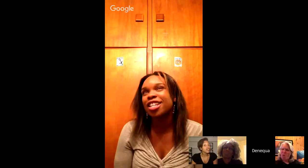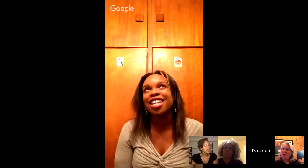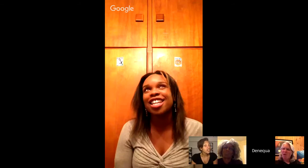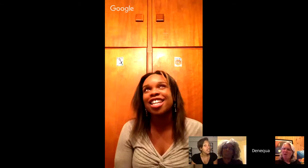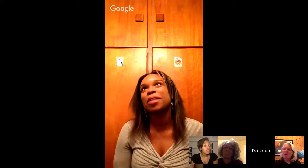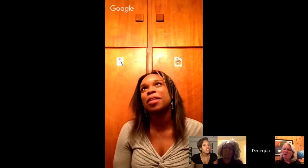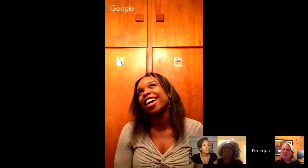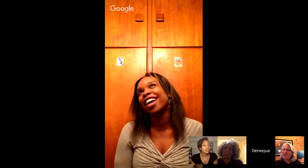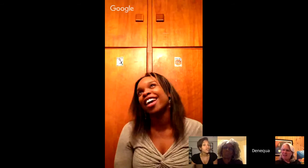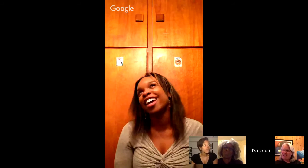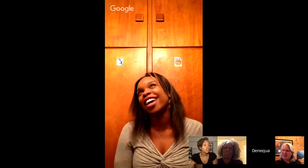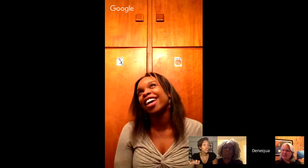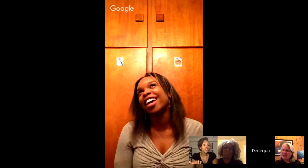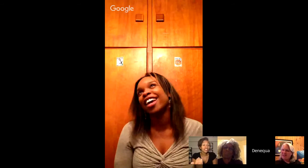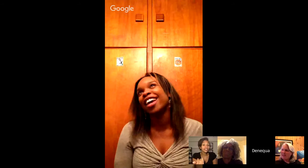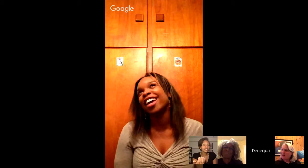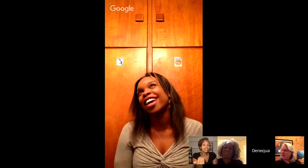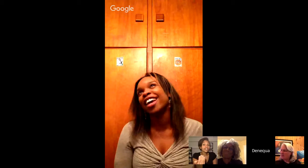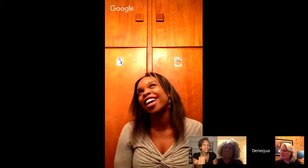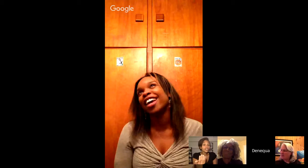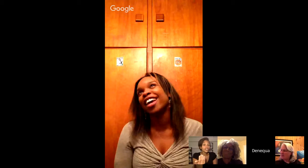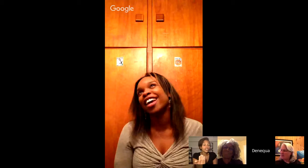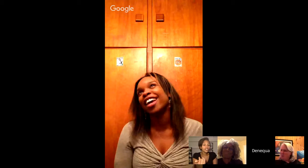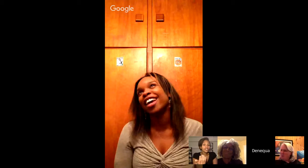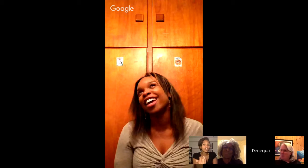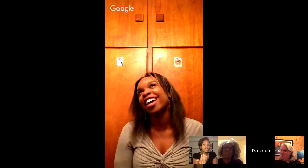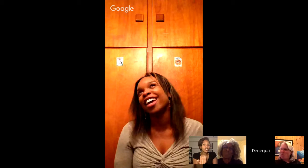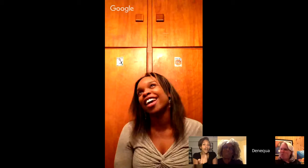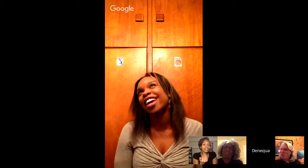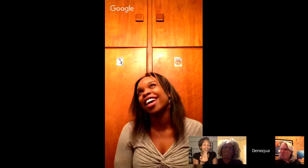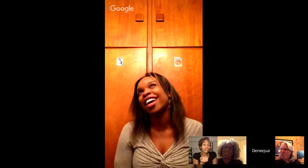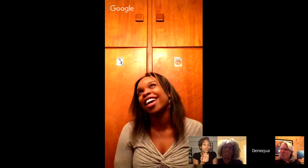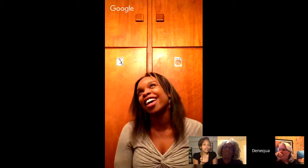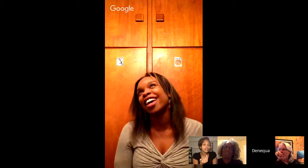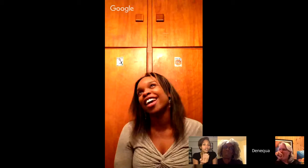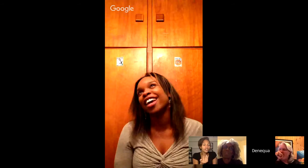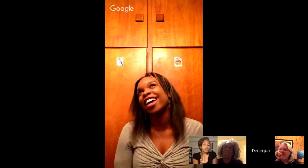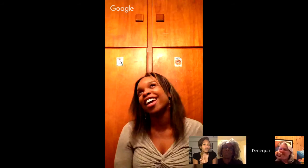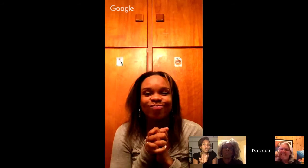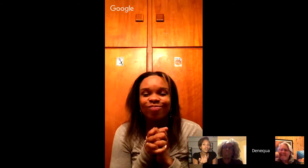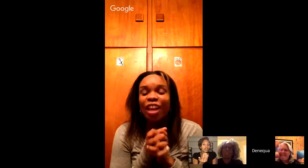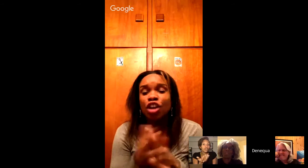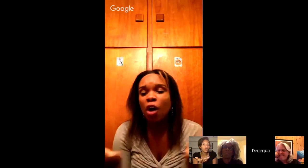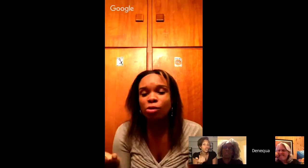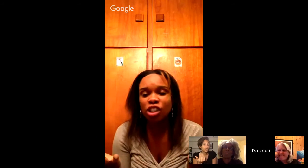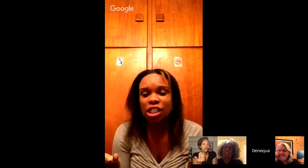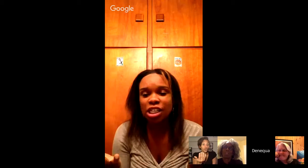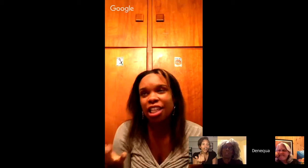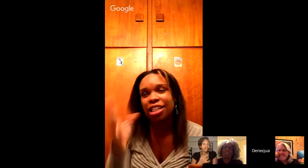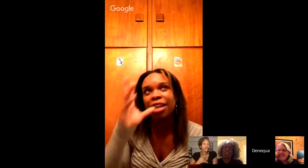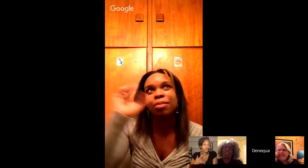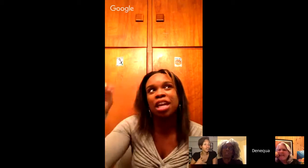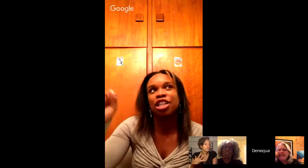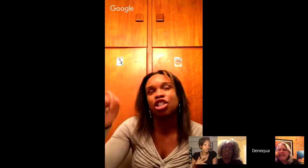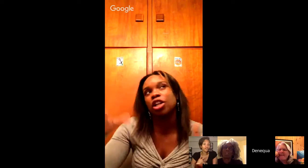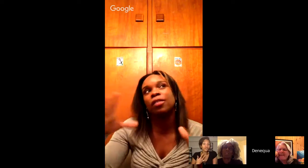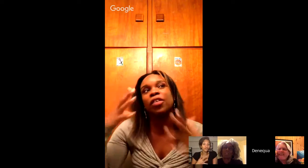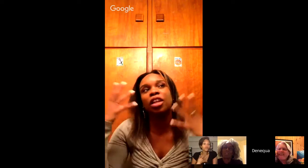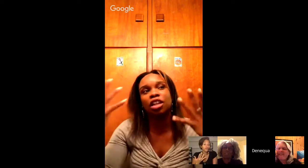thing again. Yeah. Go ahead and say it. No, I was just going to say the same thing. I started feeling this